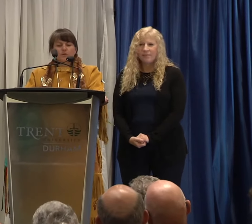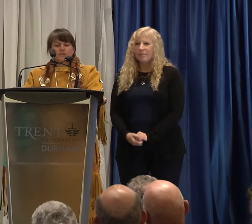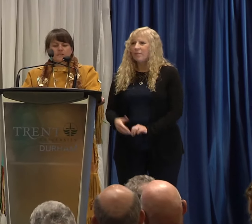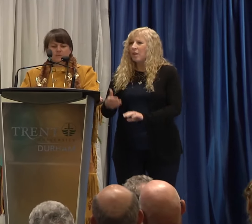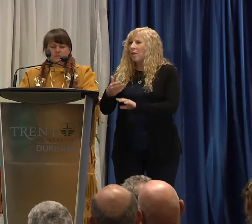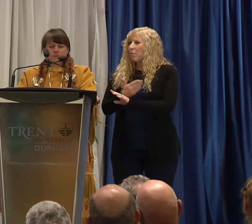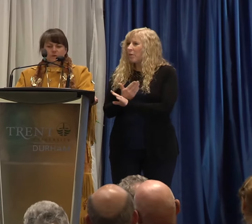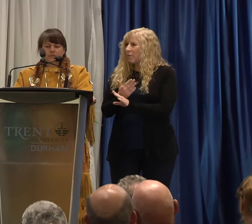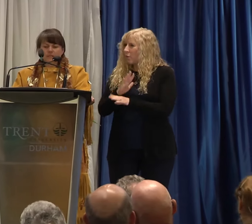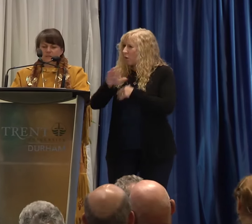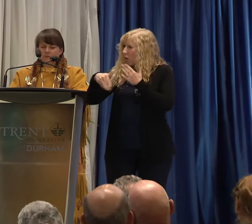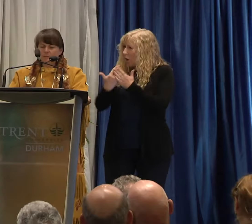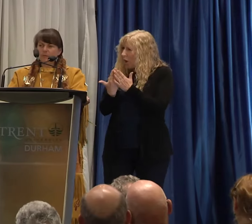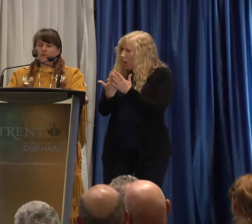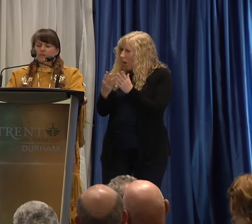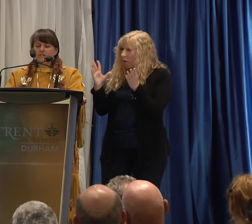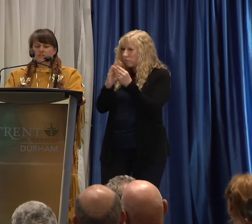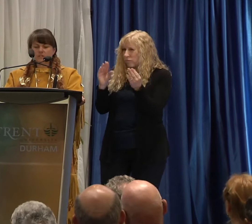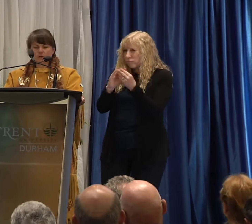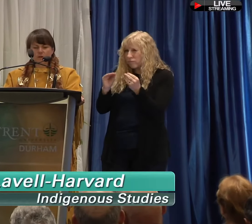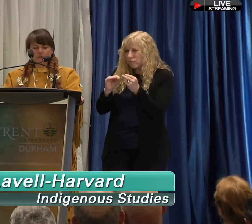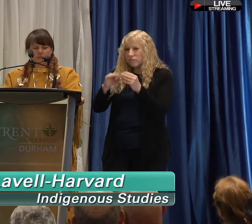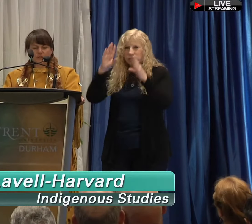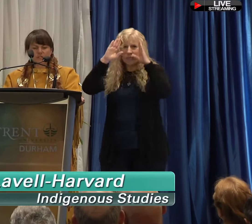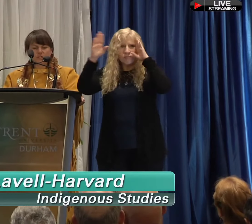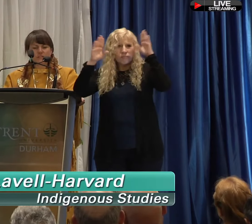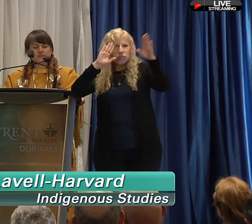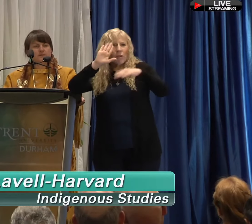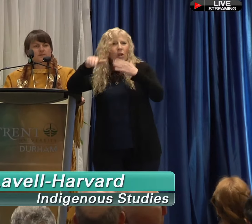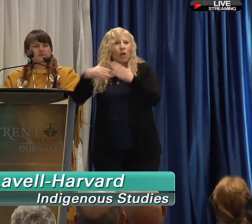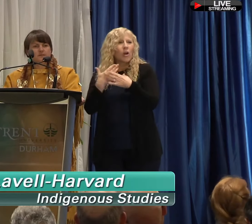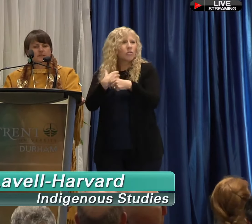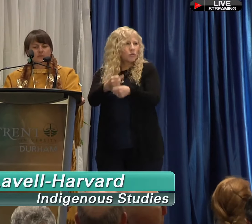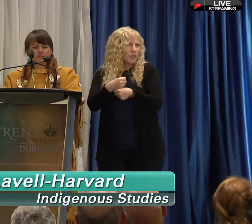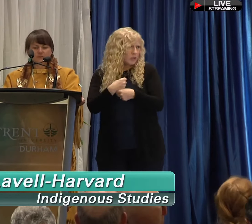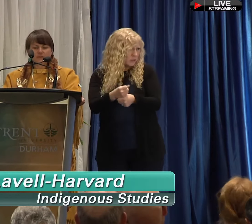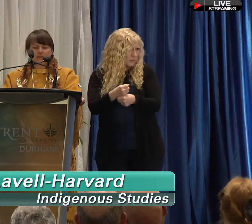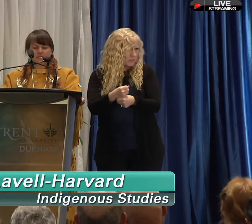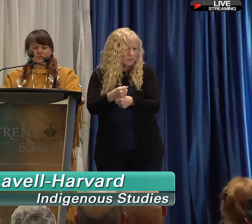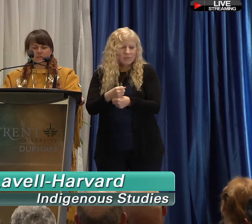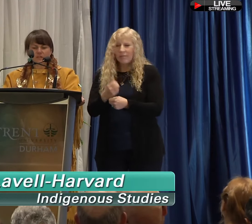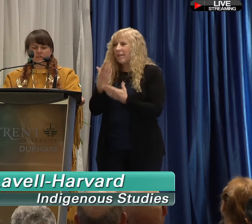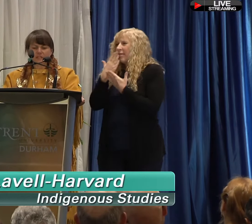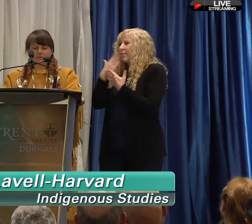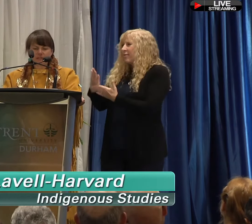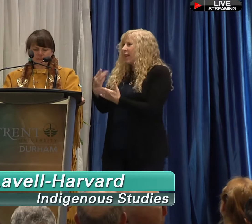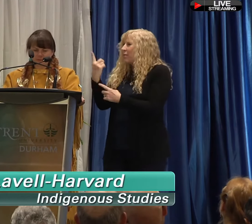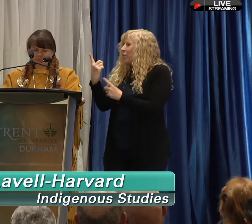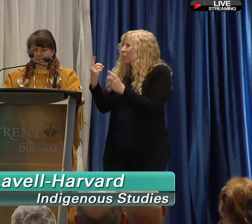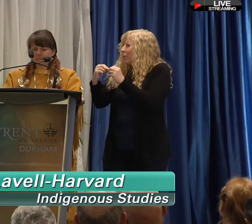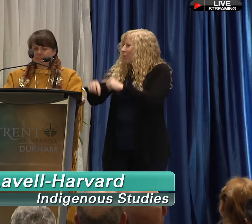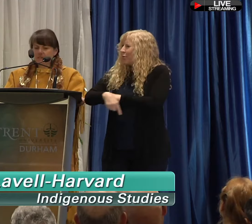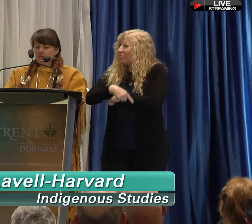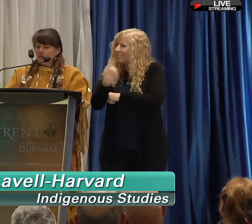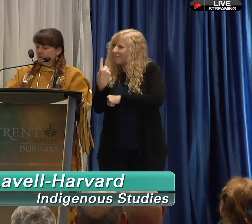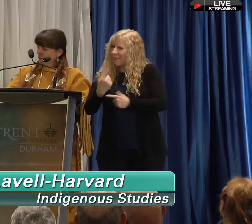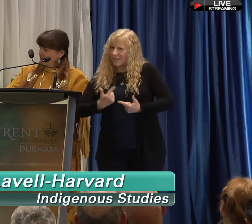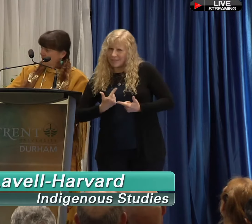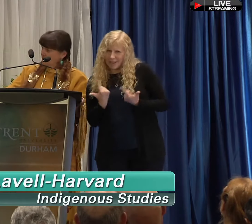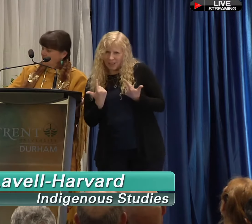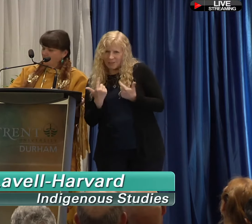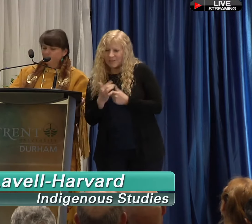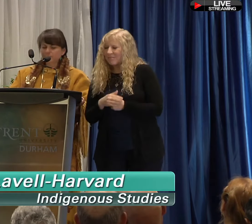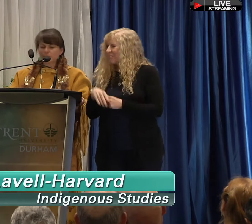Before all words can be spoken, we bring greetings to all of creation, and we give thanks for another day of life.